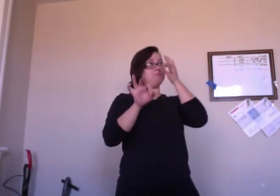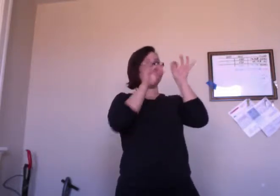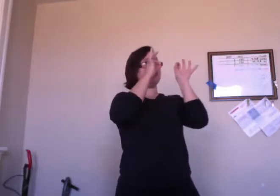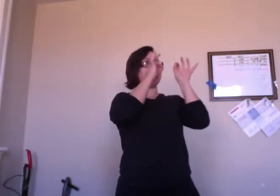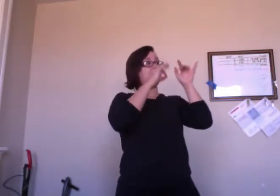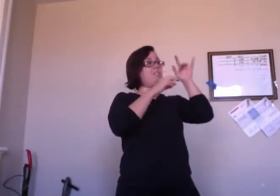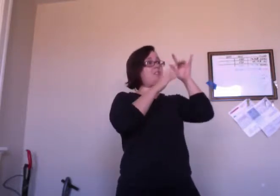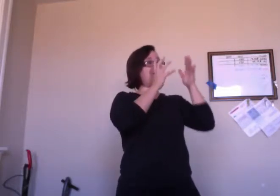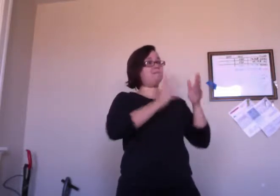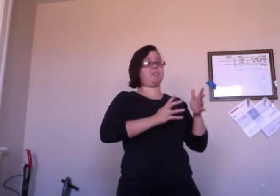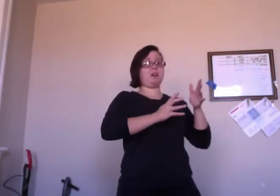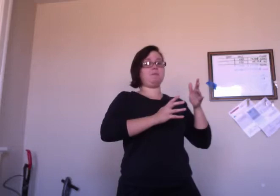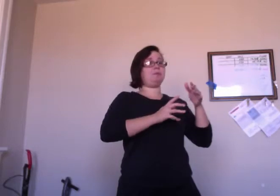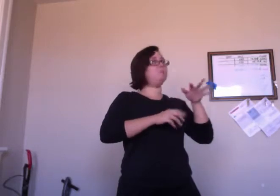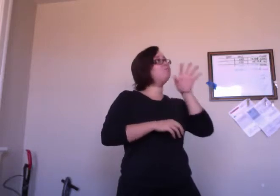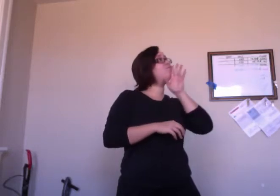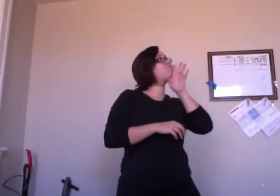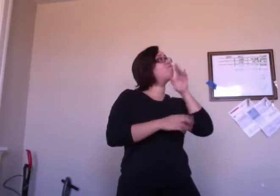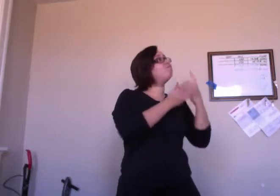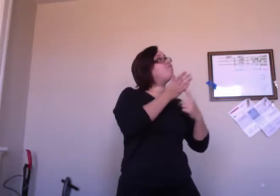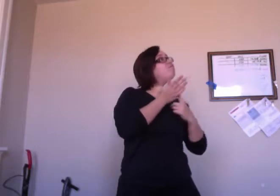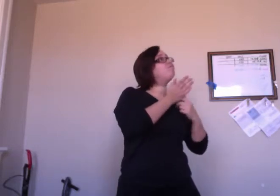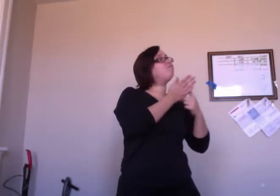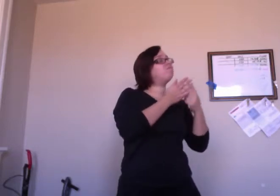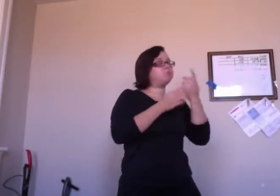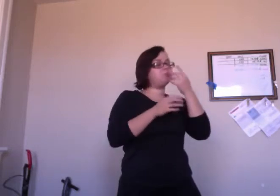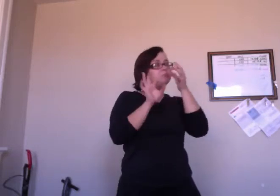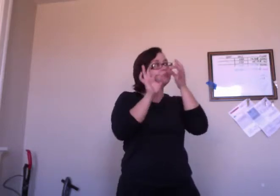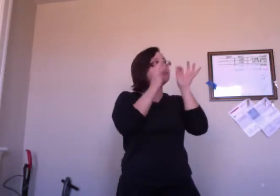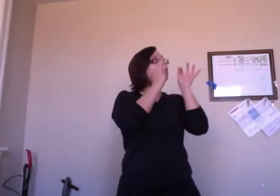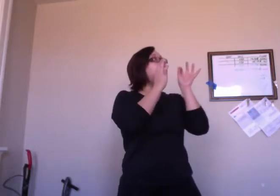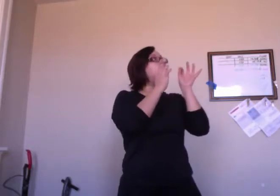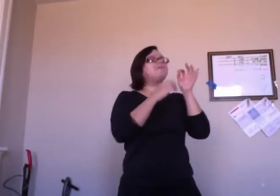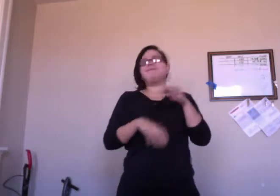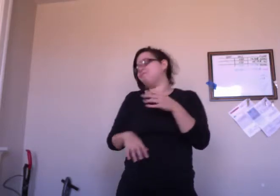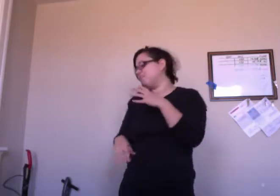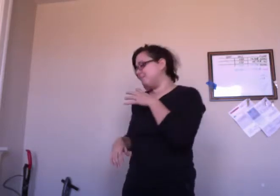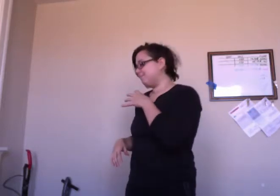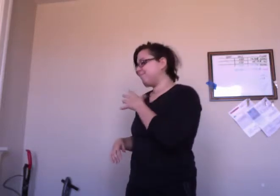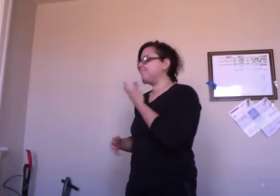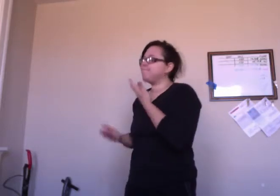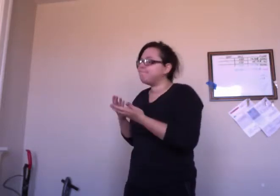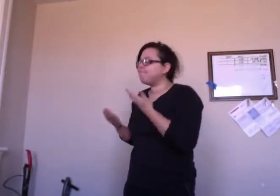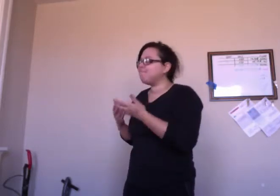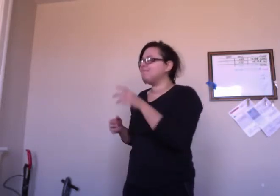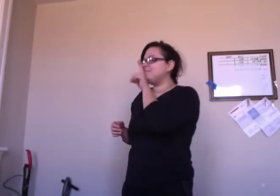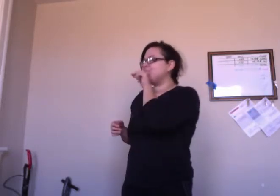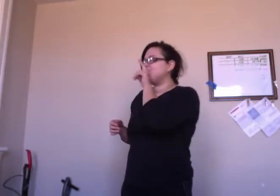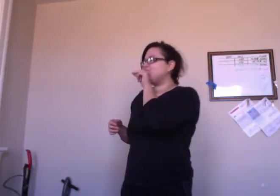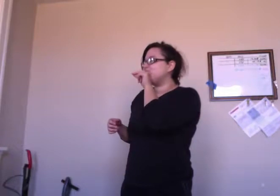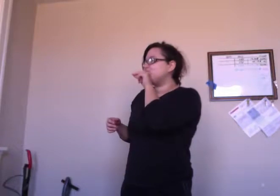and they said, no problem. We probably hit some birds. The pilot had already turned the plane around, and we weren't that far. You could see Manhattan.